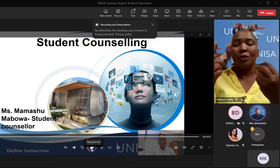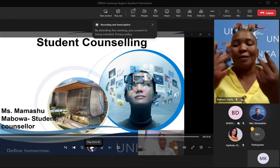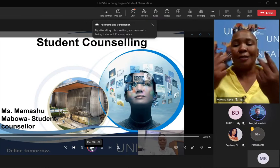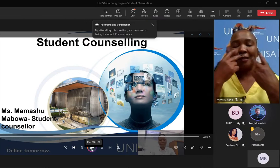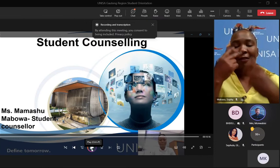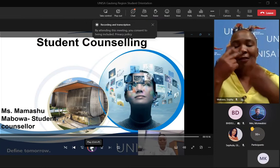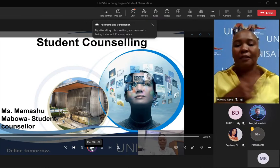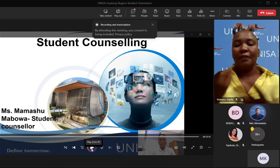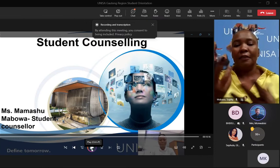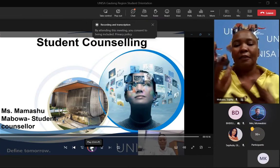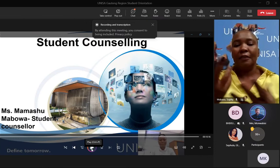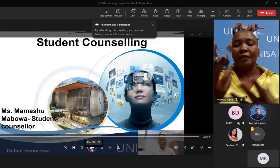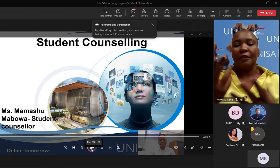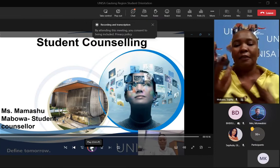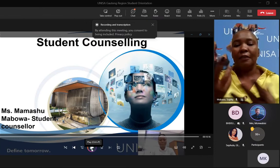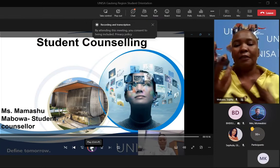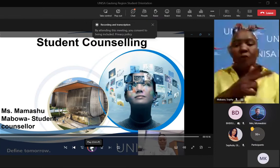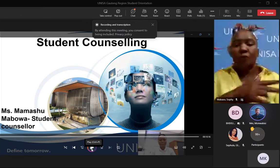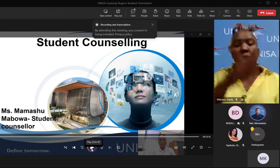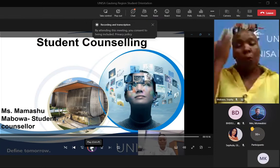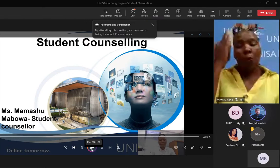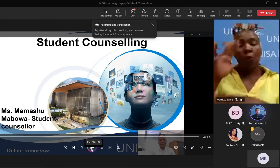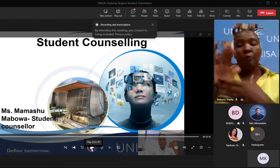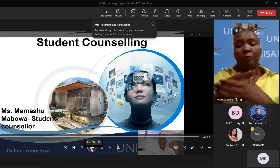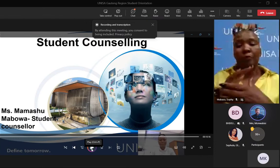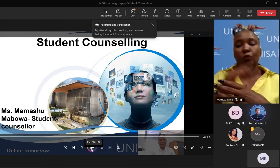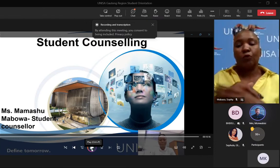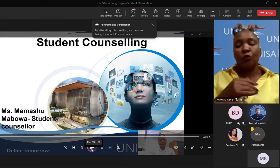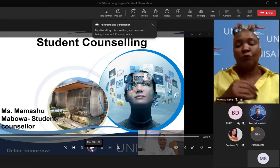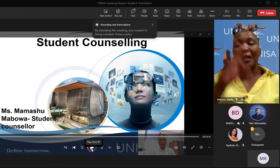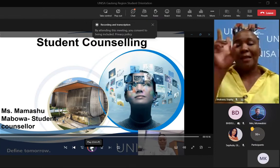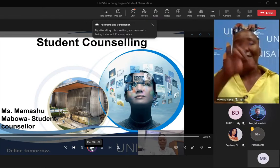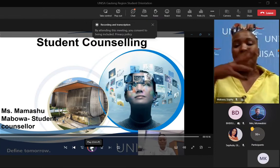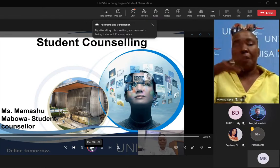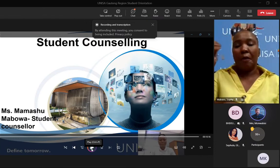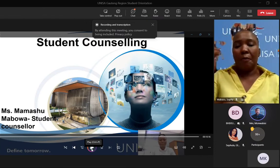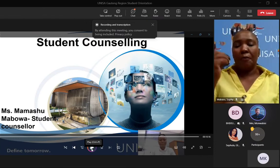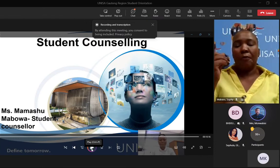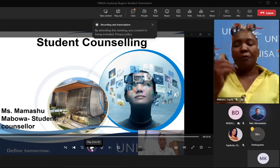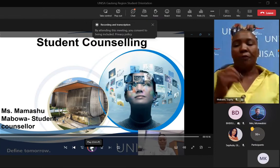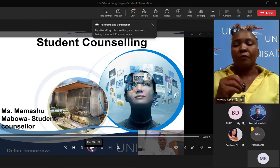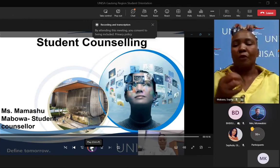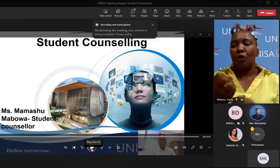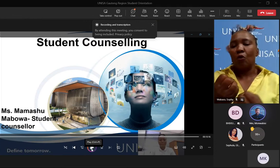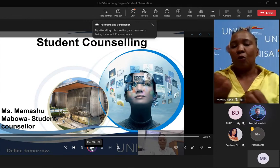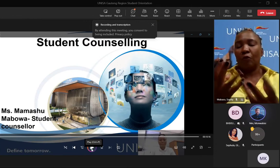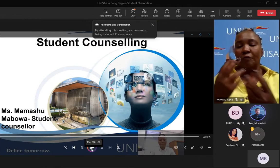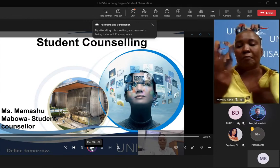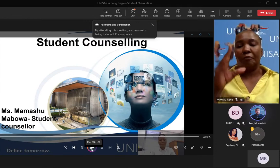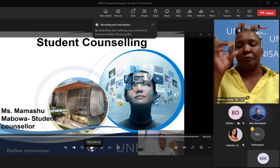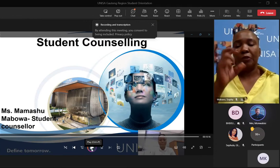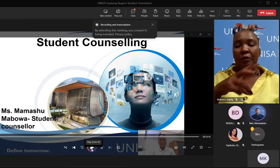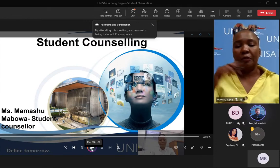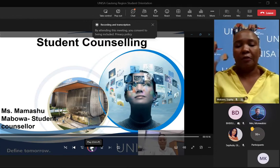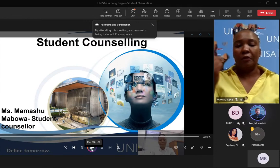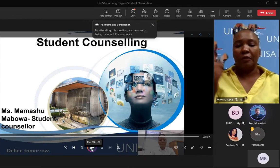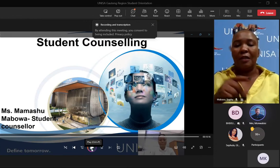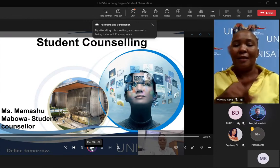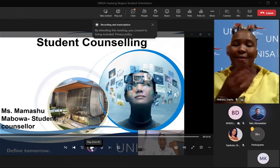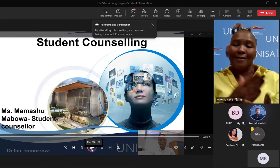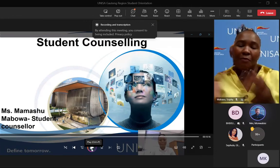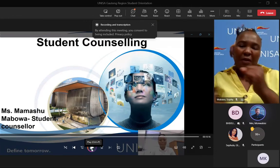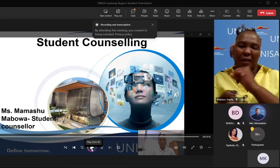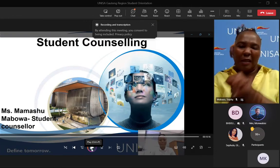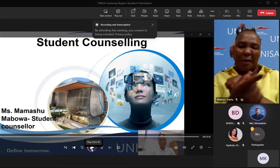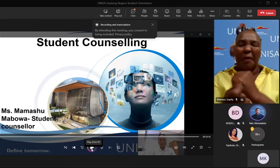um I know because you know because of load shading you know a lot of towers don't function properly these days so these kind of things do happen I just want to let them know